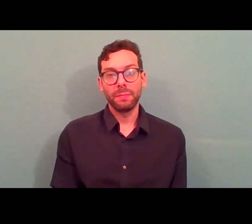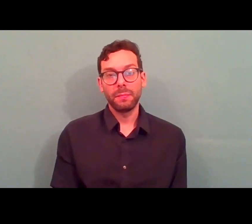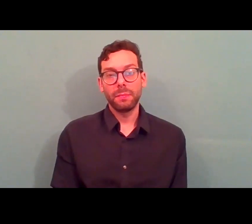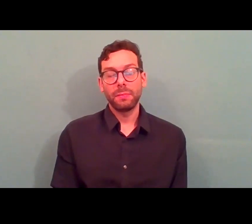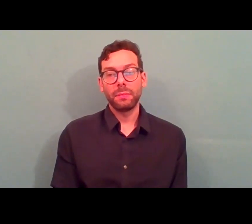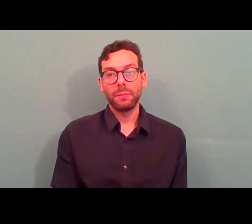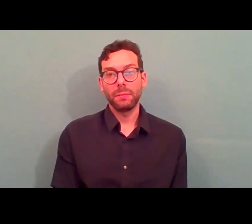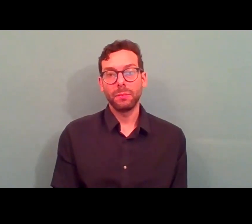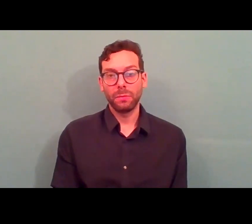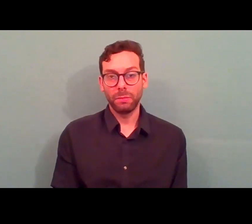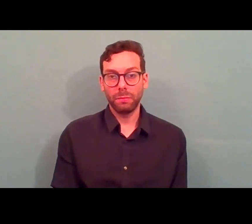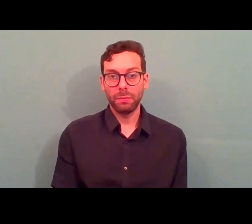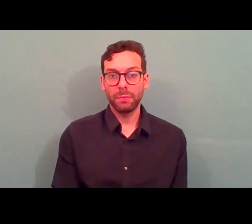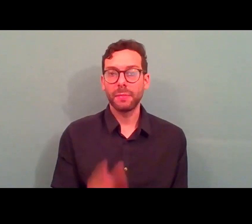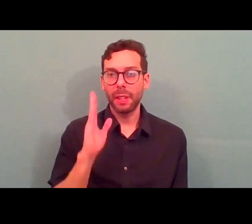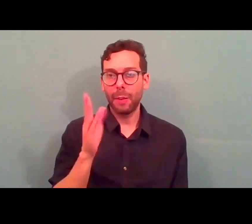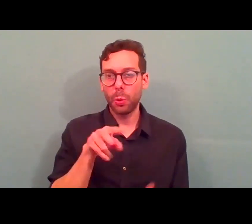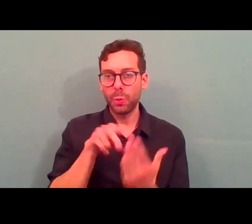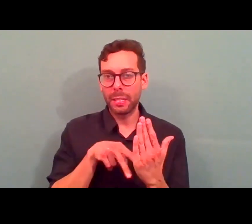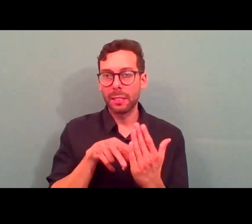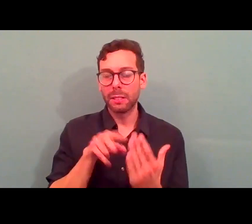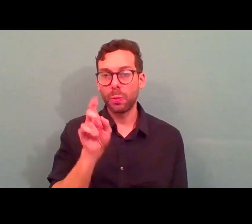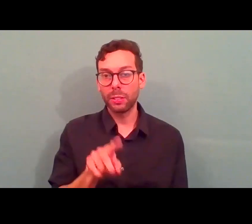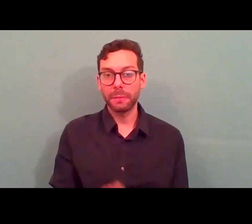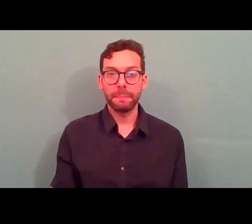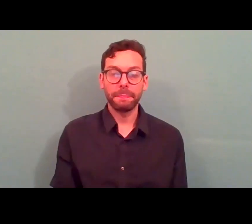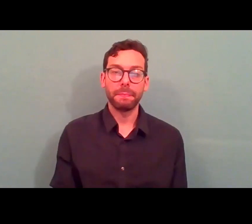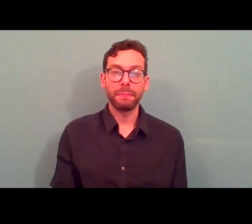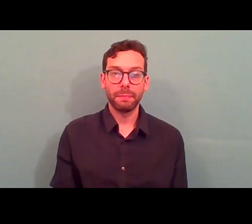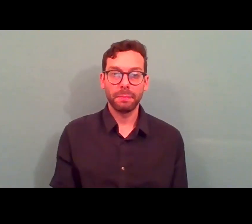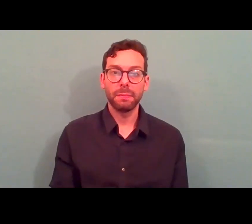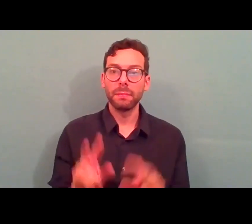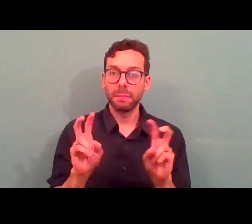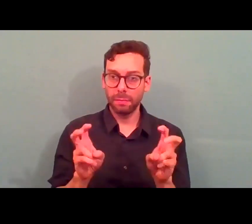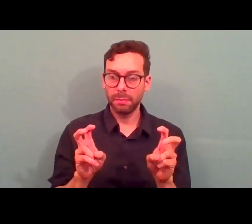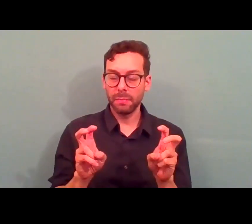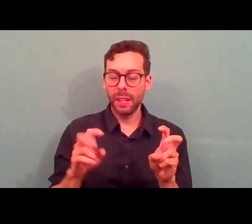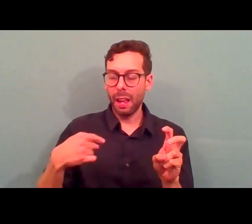okay, so this one I'm going to just read. So I have two children,